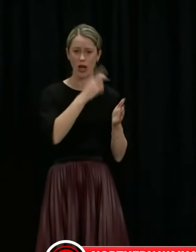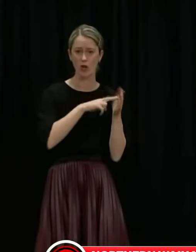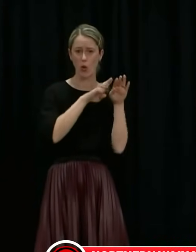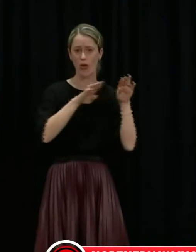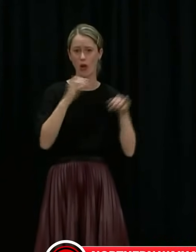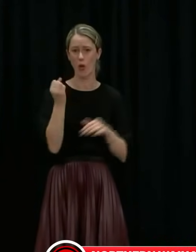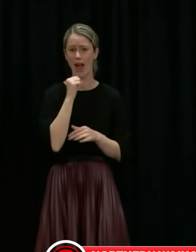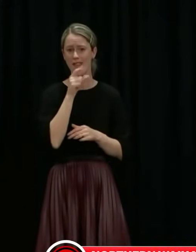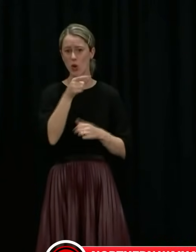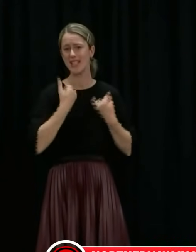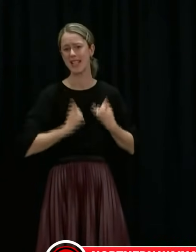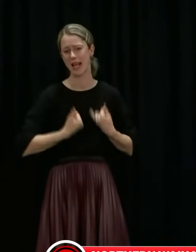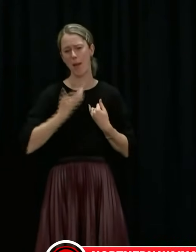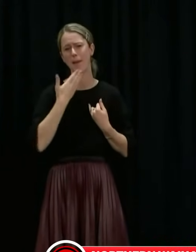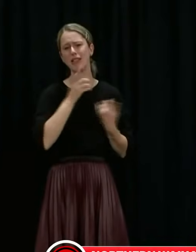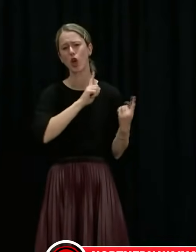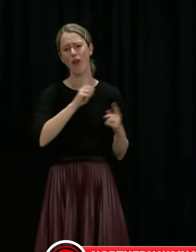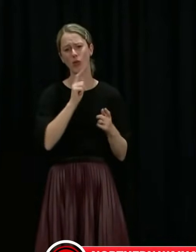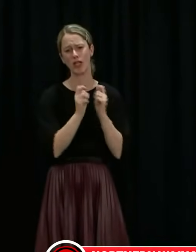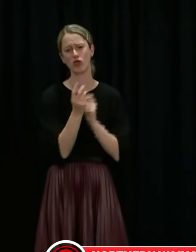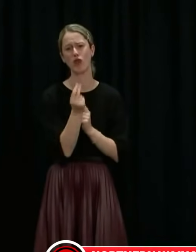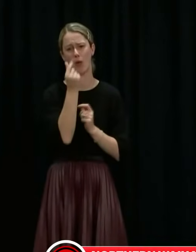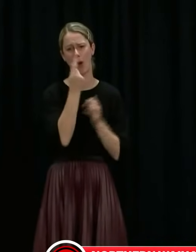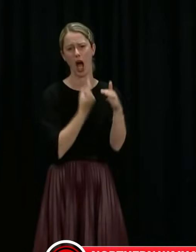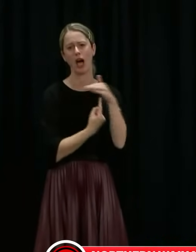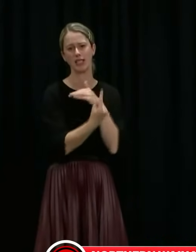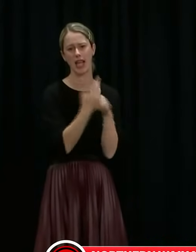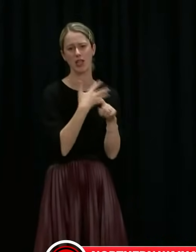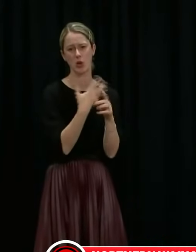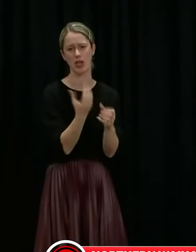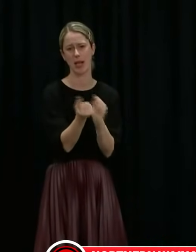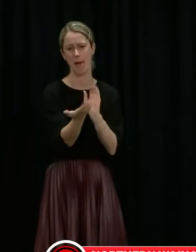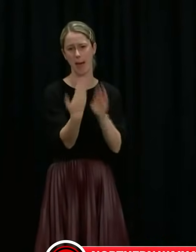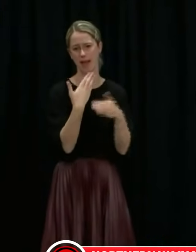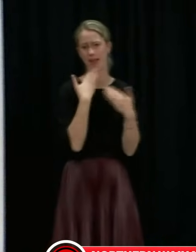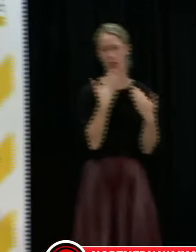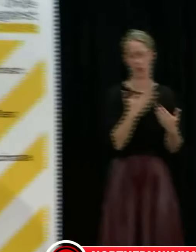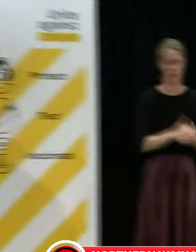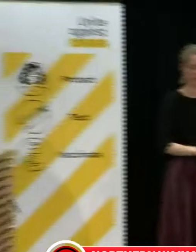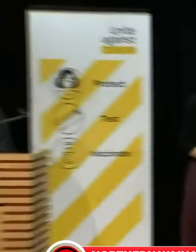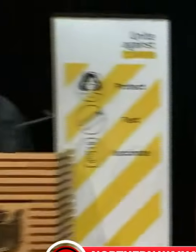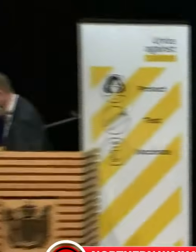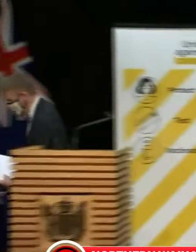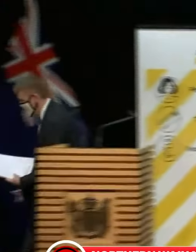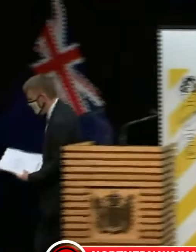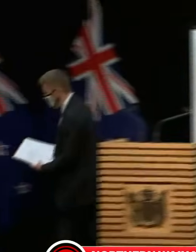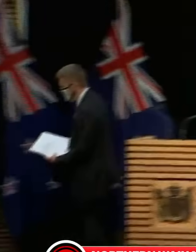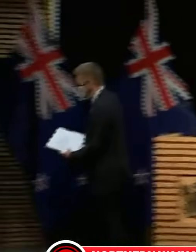Waikato with symptoms, please do get tested straight away and isolate till you have that test result back. Thanks, everyone.